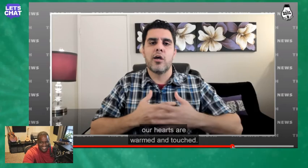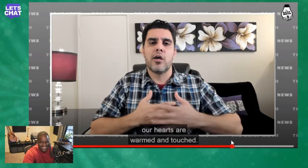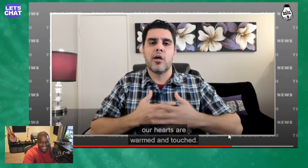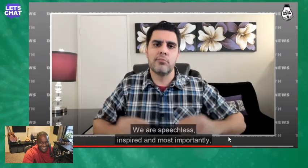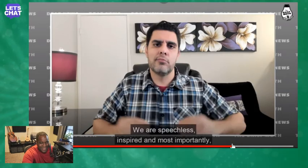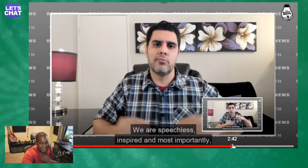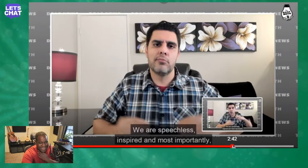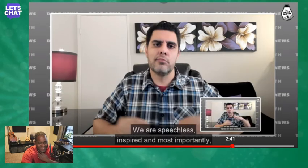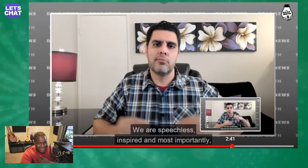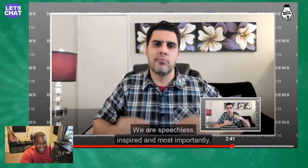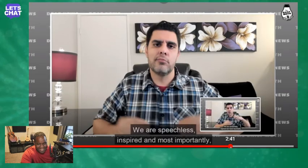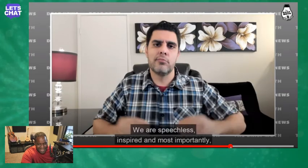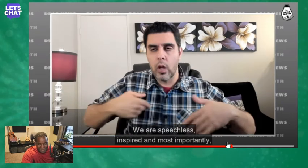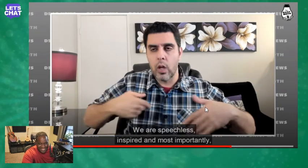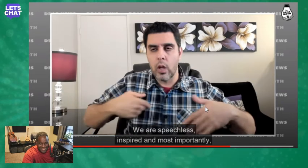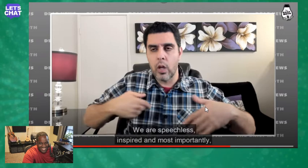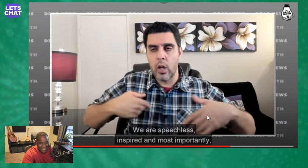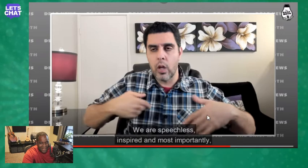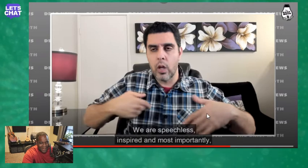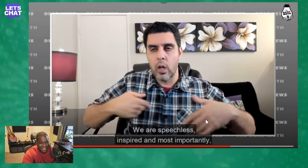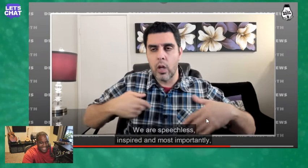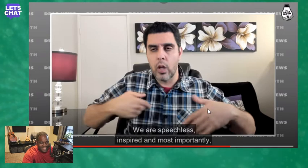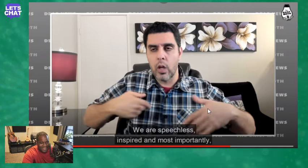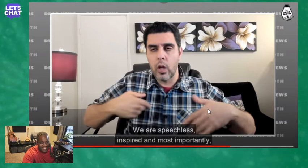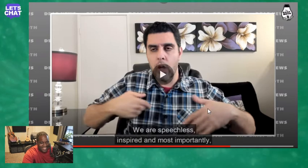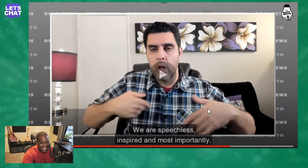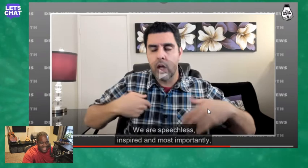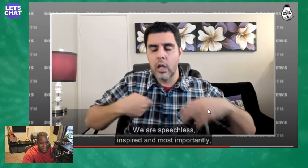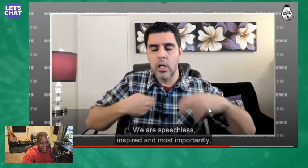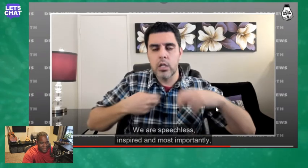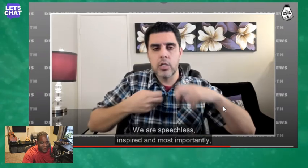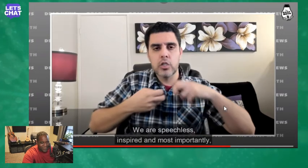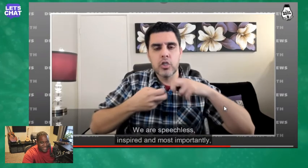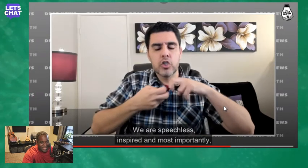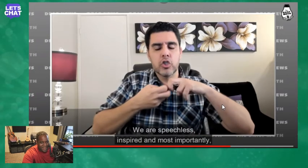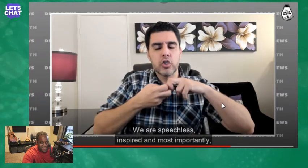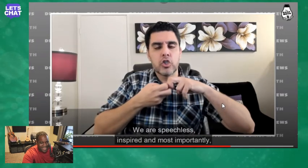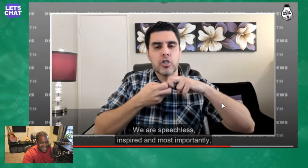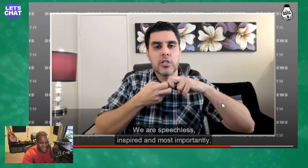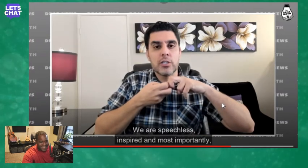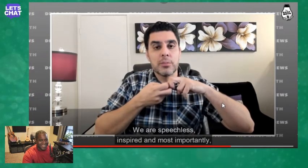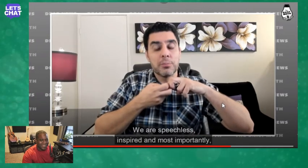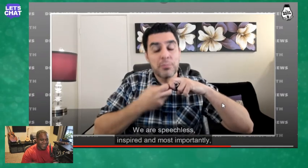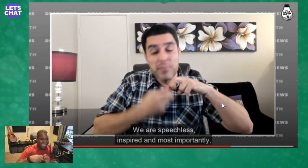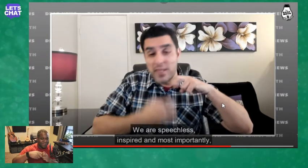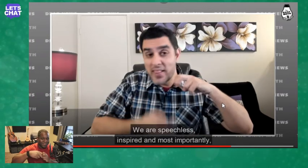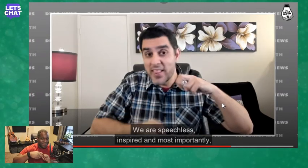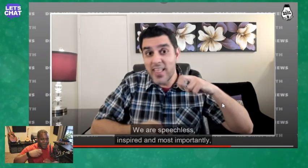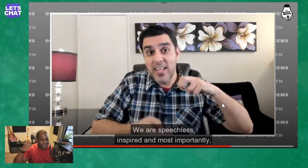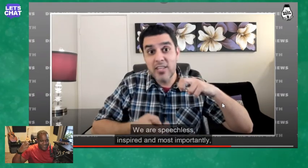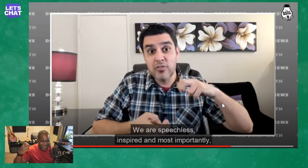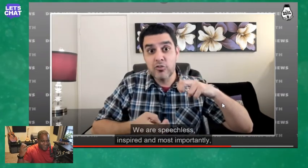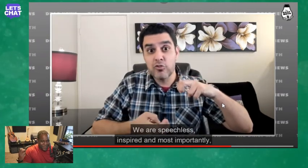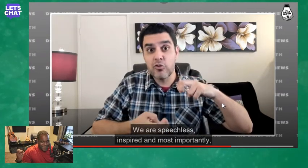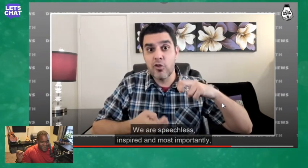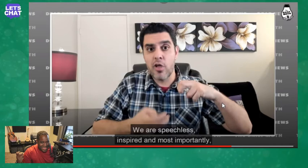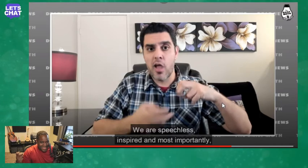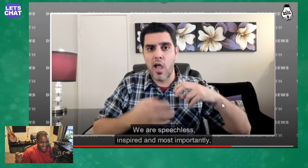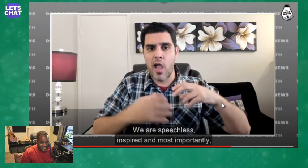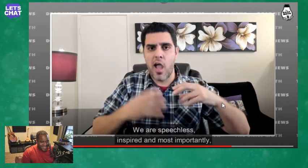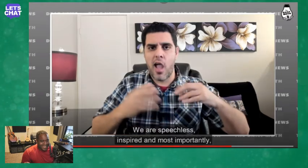text message us. We don't got time for this. Okay, look at this guy. Oh, forget about it. All right, look, I'm so, it's just